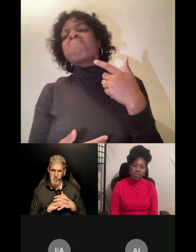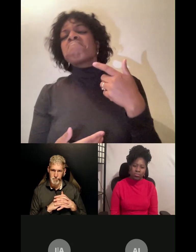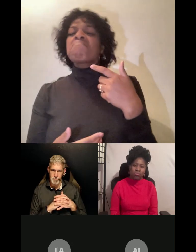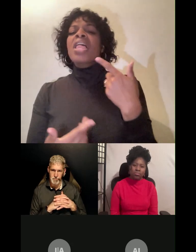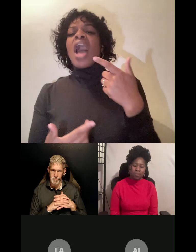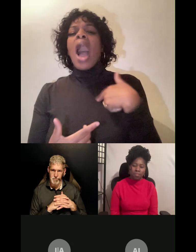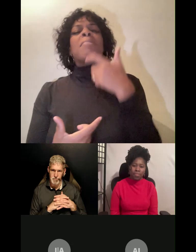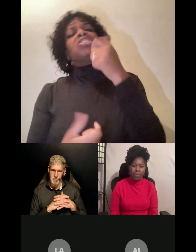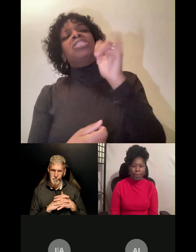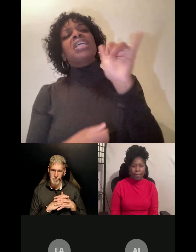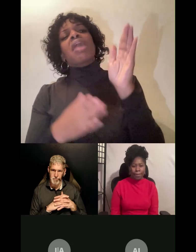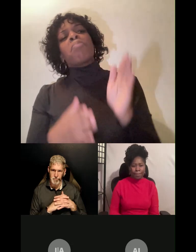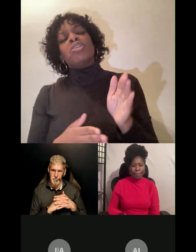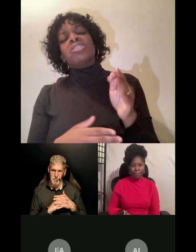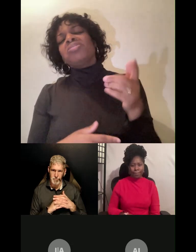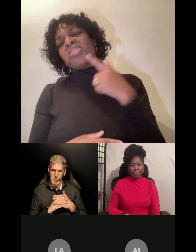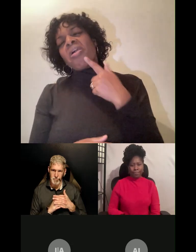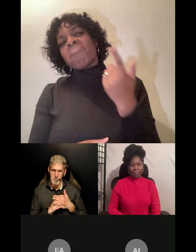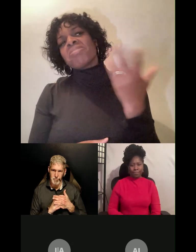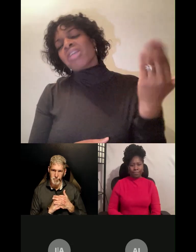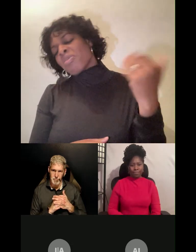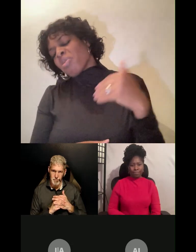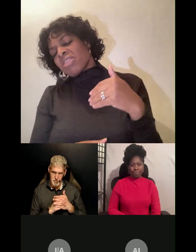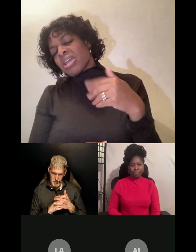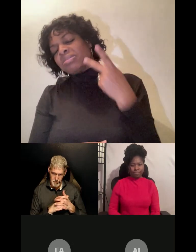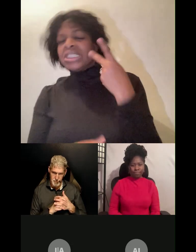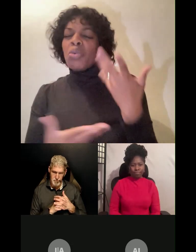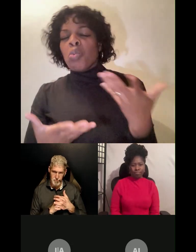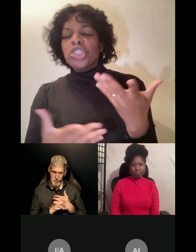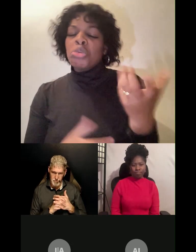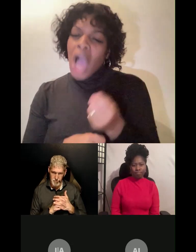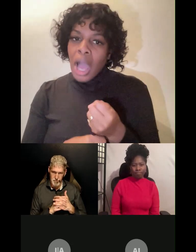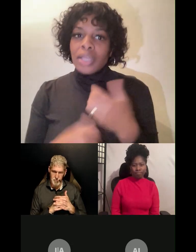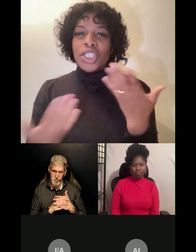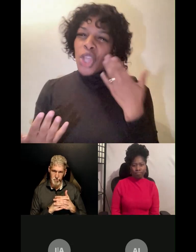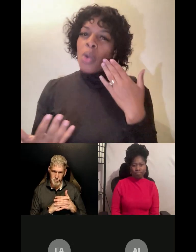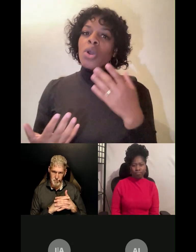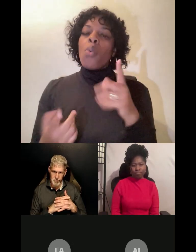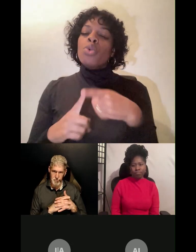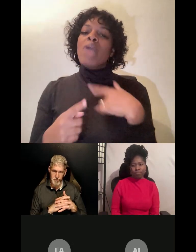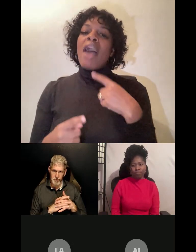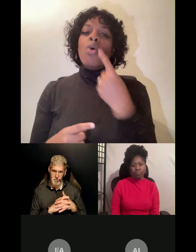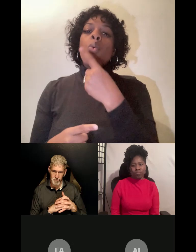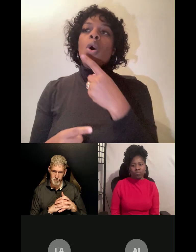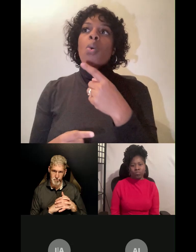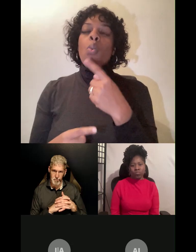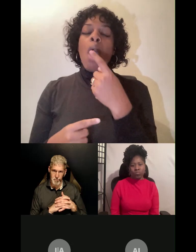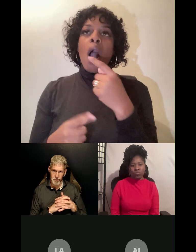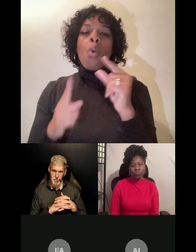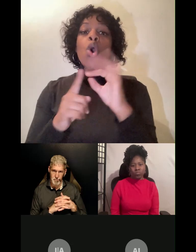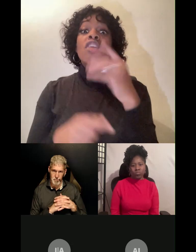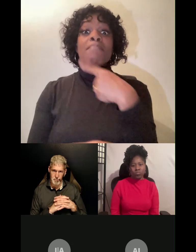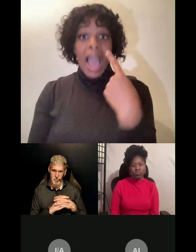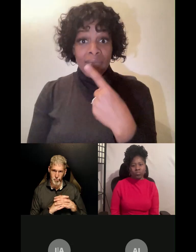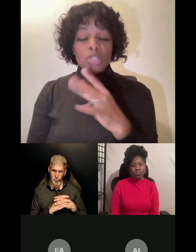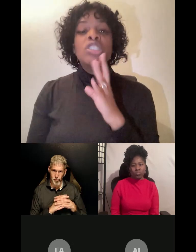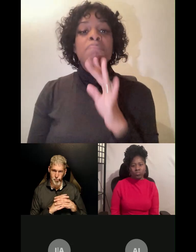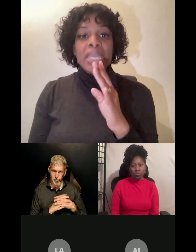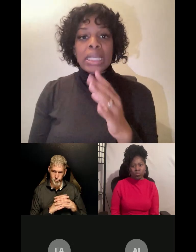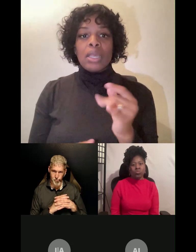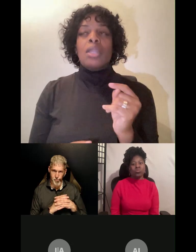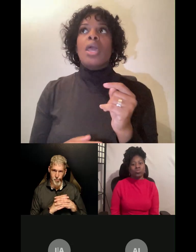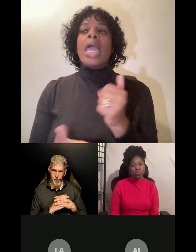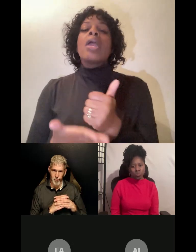Yeah, I'm interested in that person. Come on over here. Let's see what you got. When you have a word of mouth,